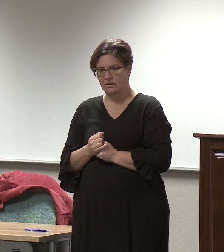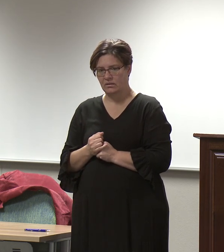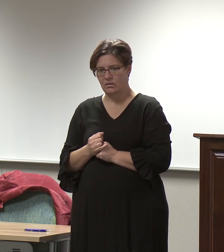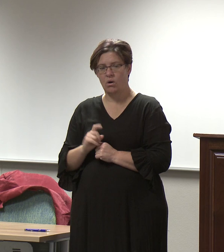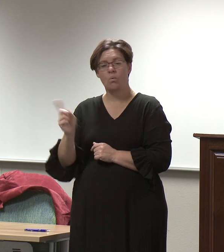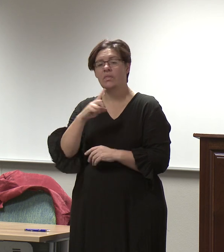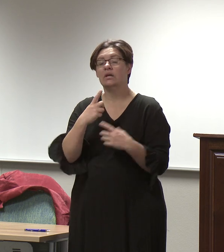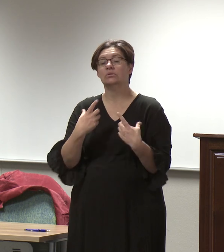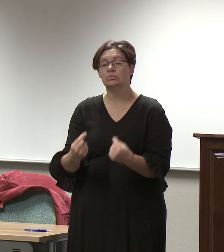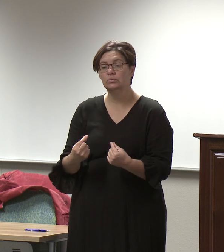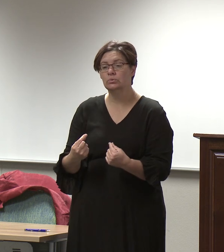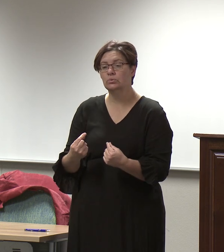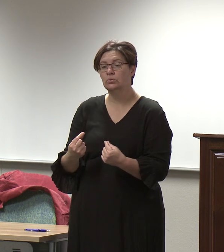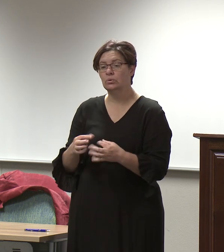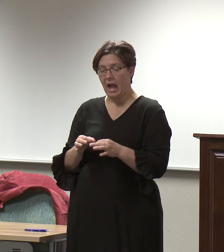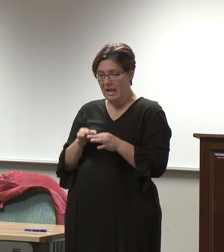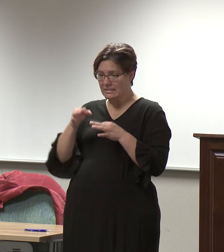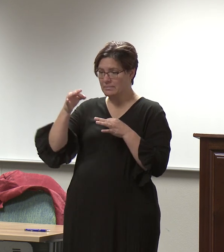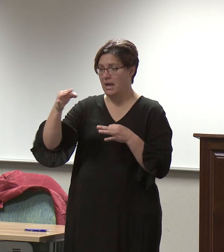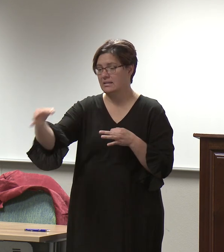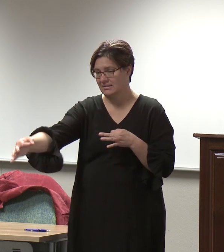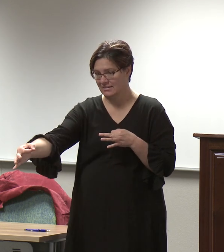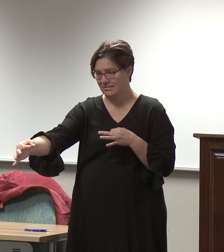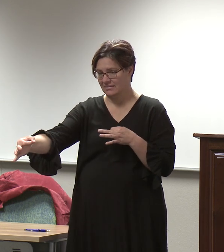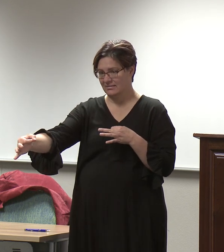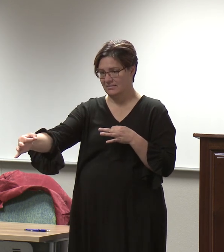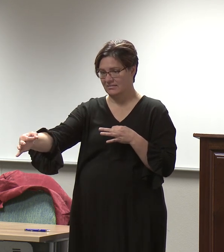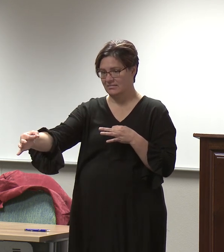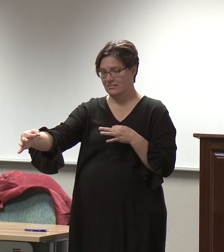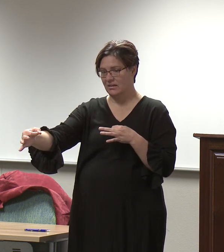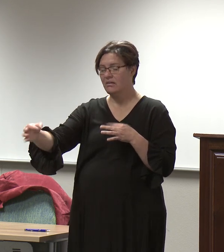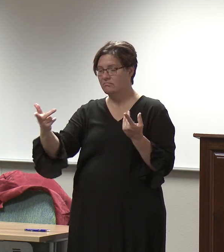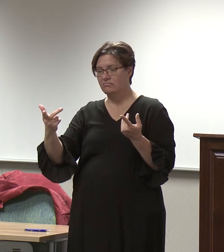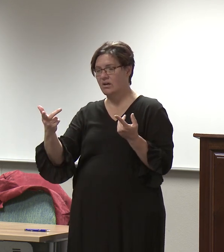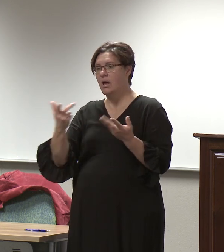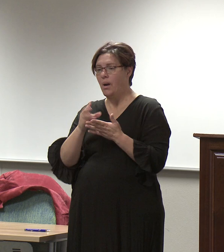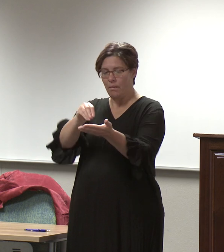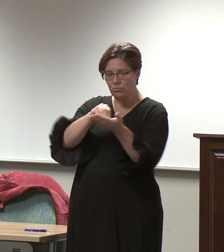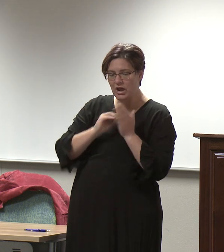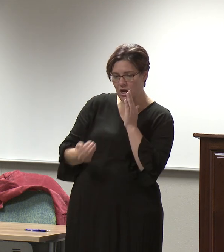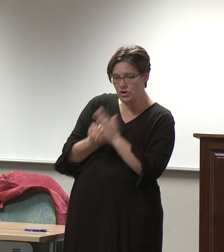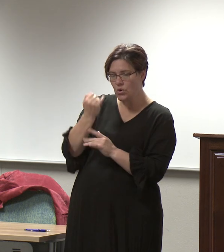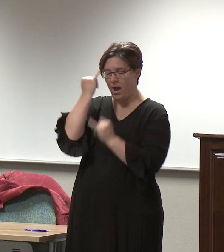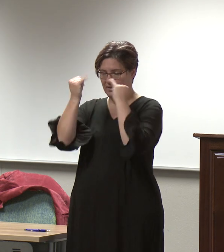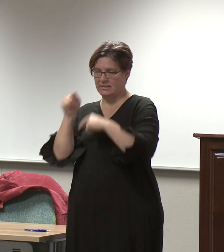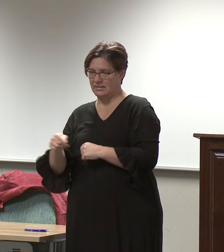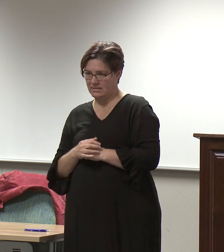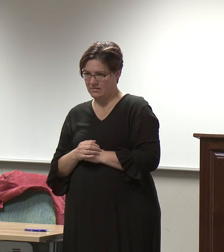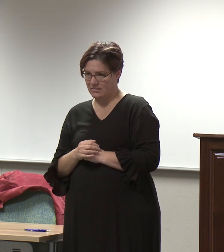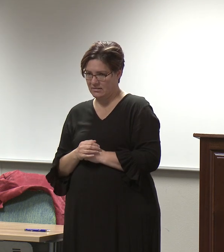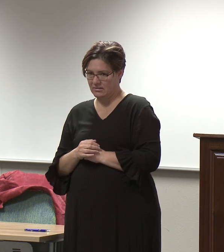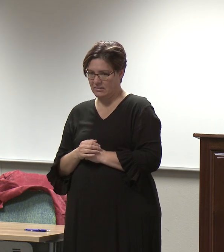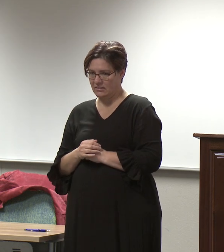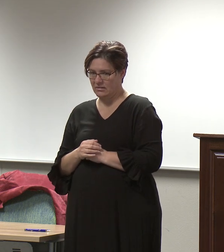what they are doing, expanding the canon of the aesthetics, bringing a new aesthetics, and they know